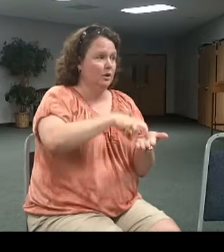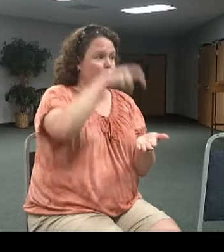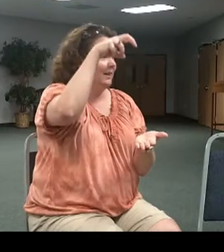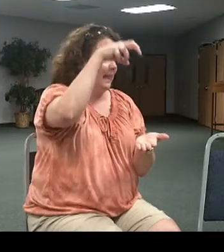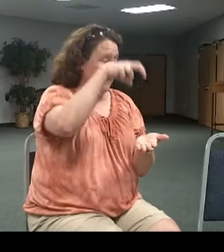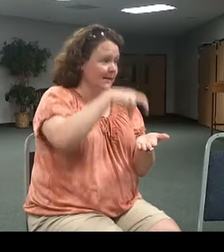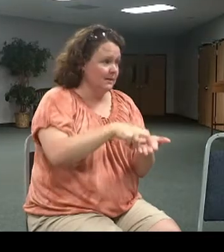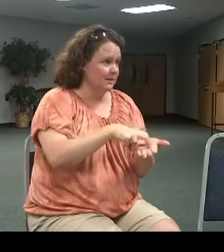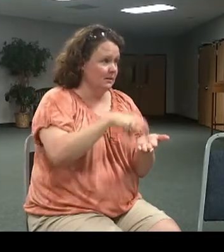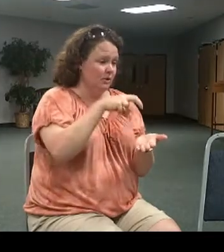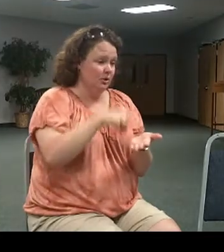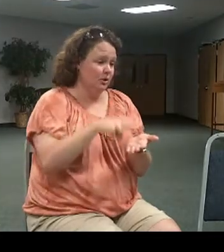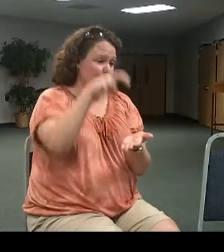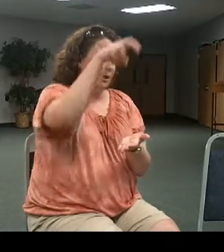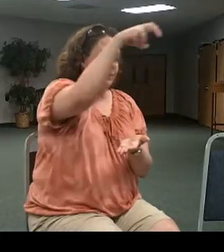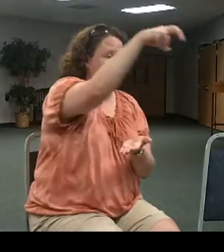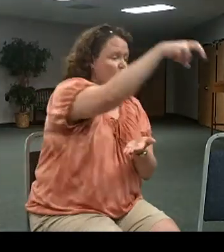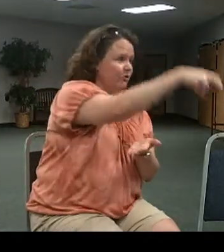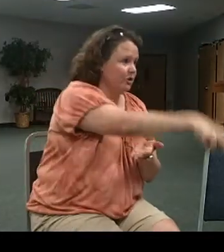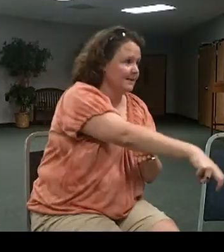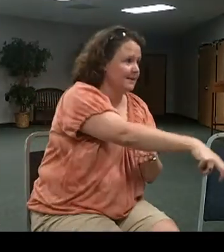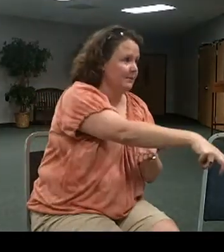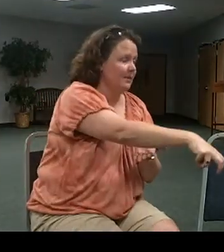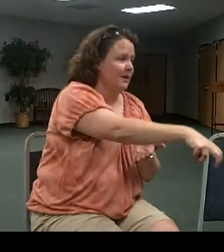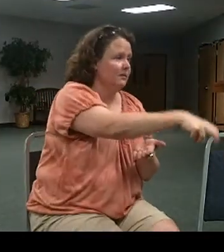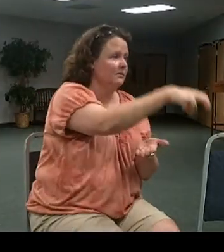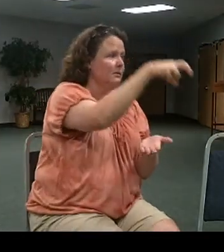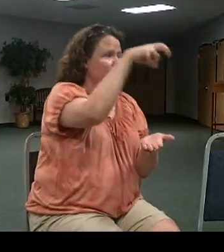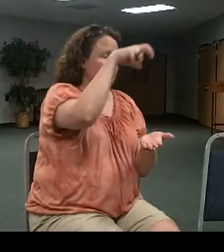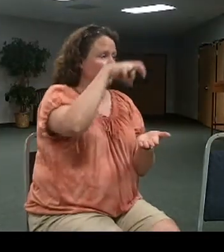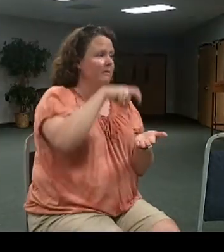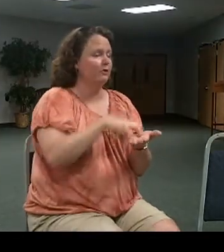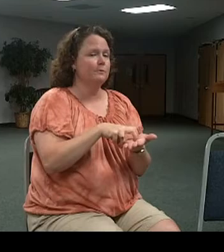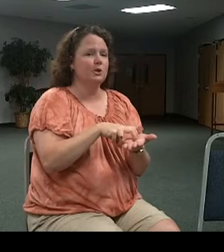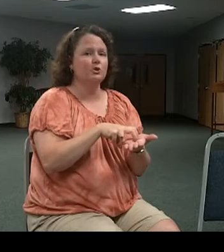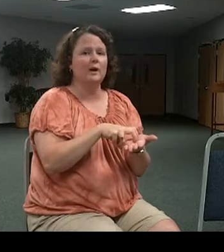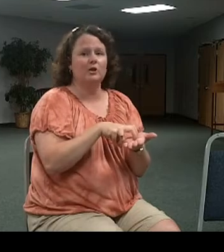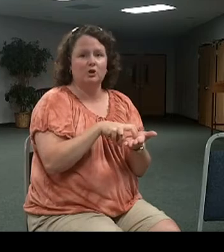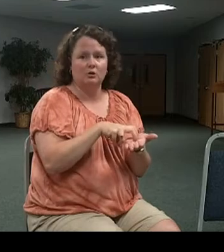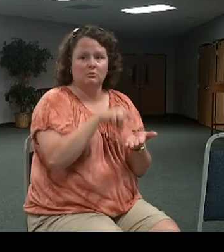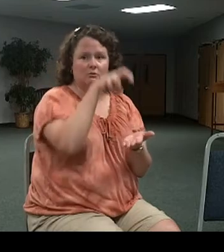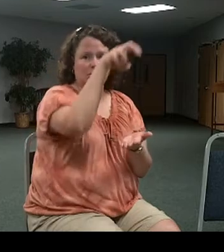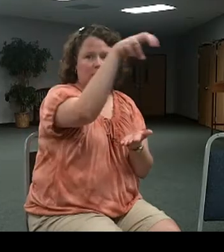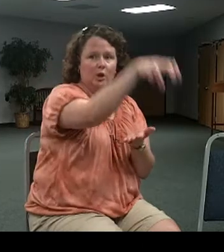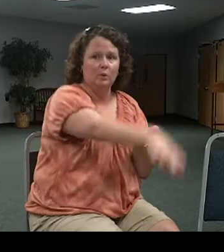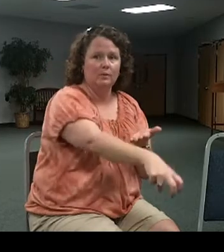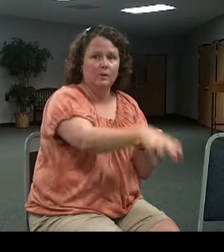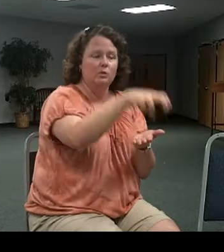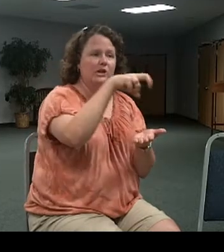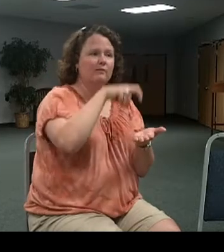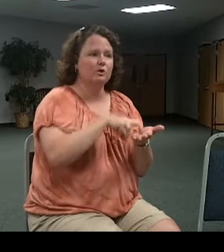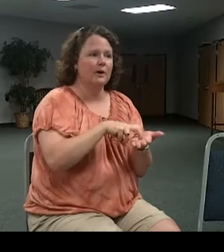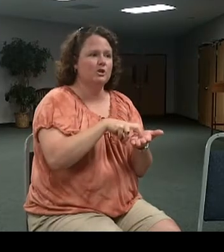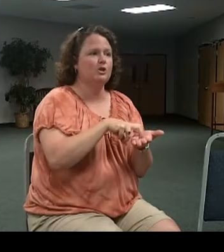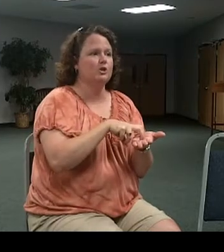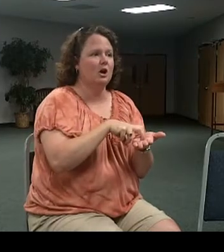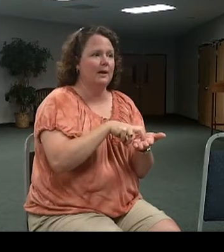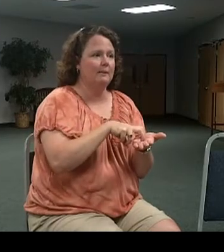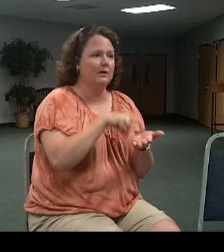you can land, you can jump over to something. Remember, verbs are directional. You go whichever direction you're talking about. So